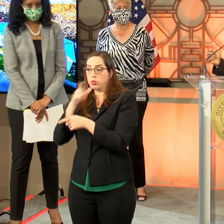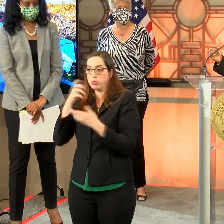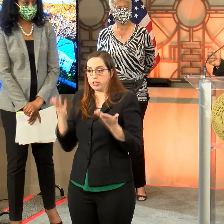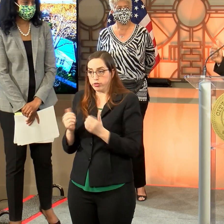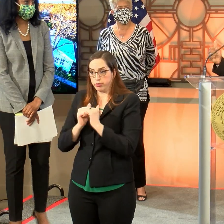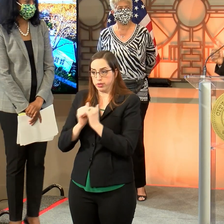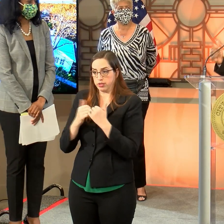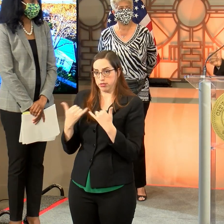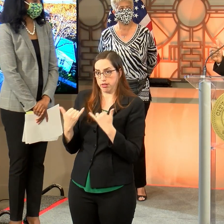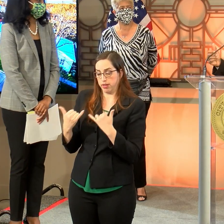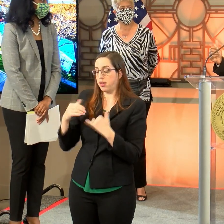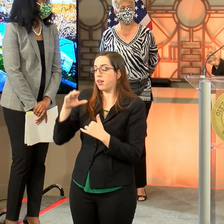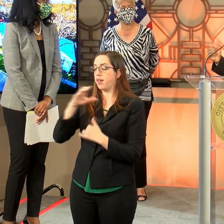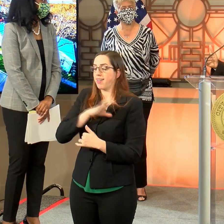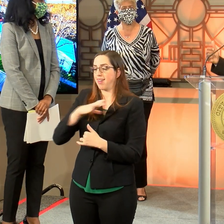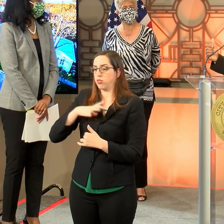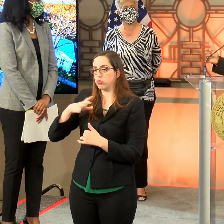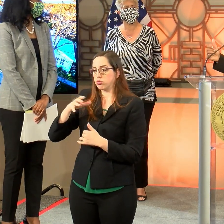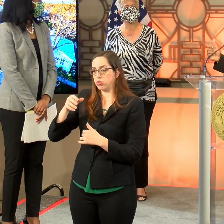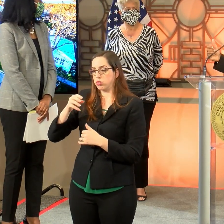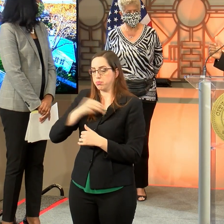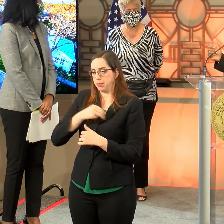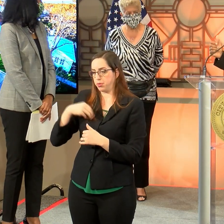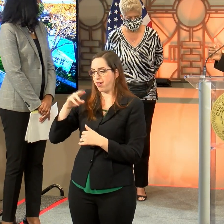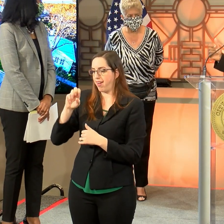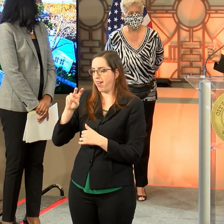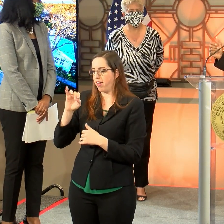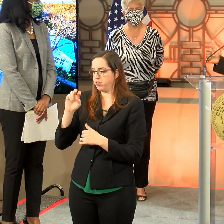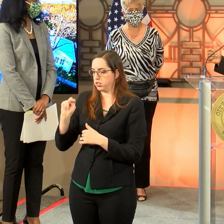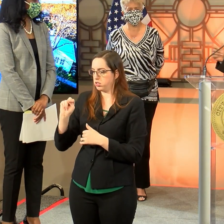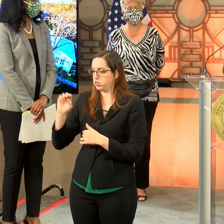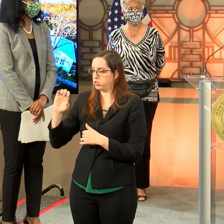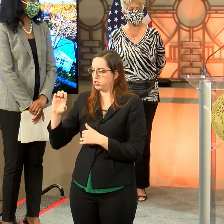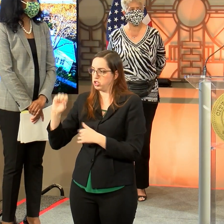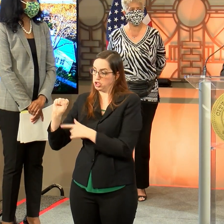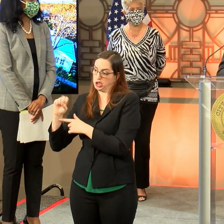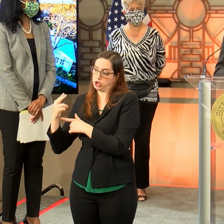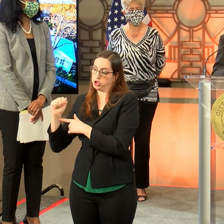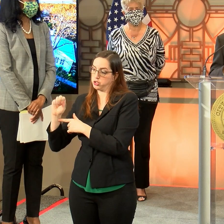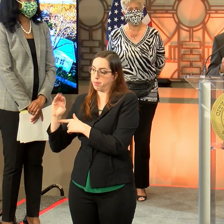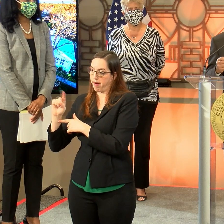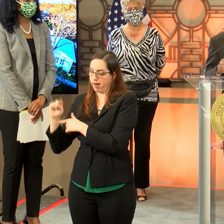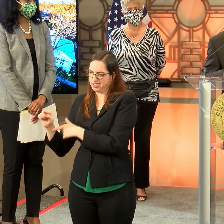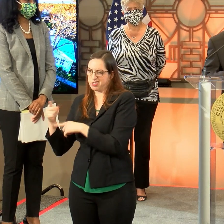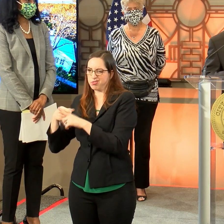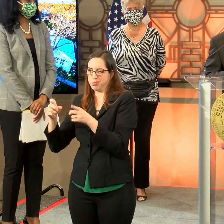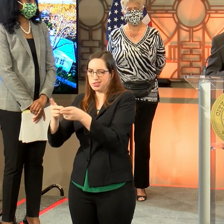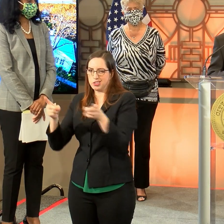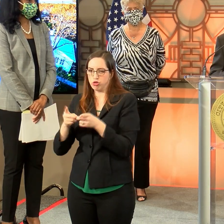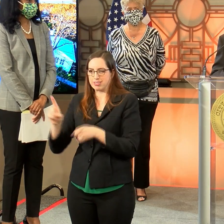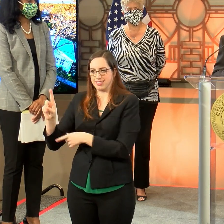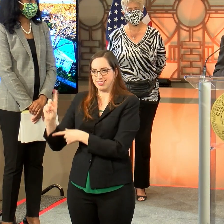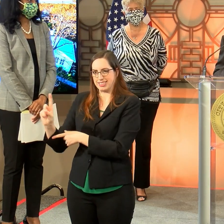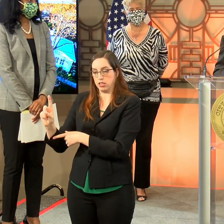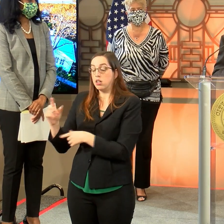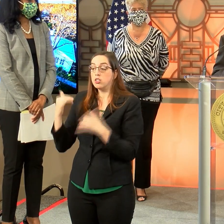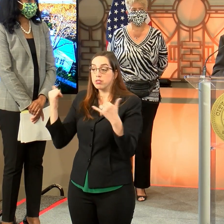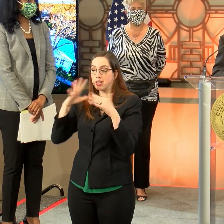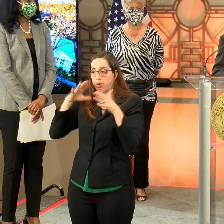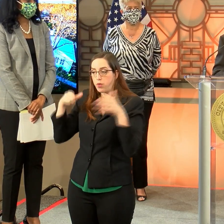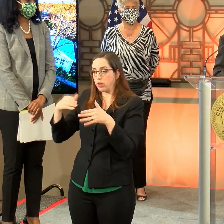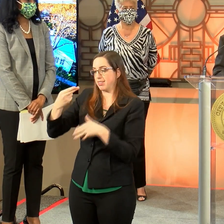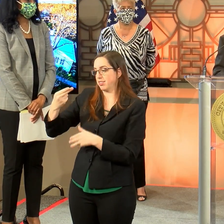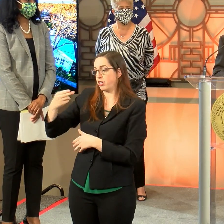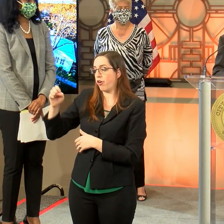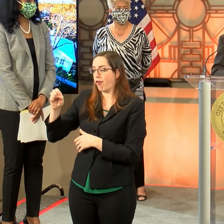is Councilmember Evan Shabazz, representing District D. And so today, the focus is about her. And